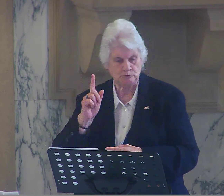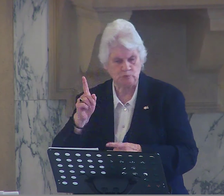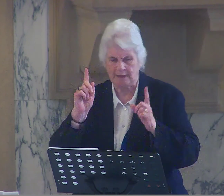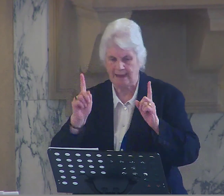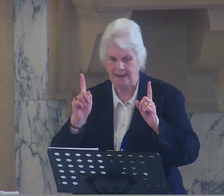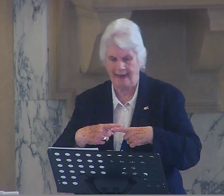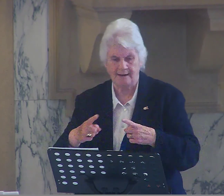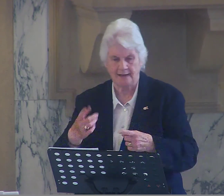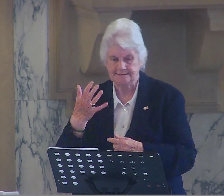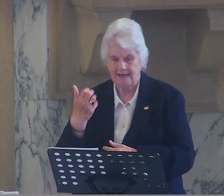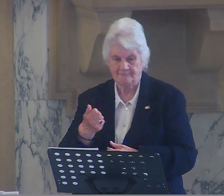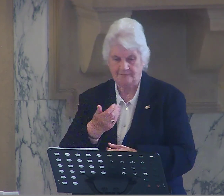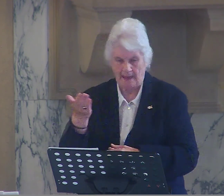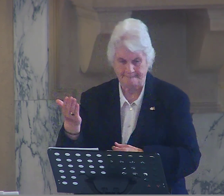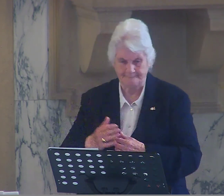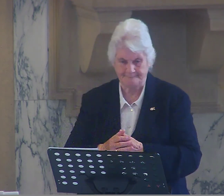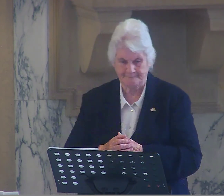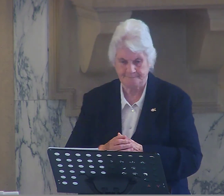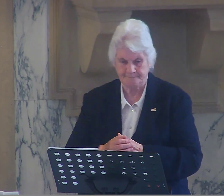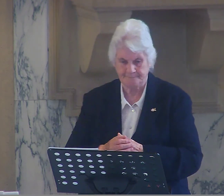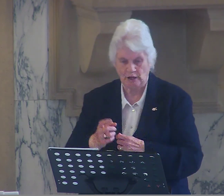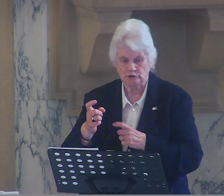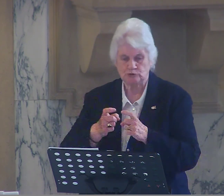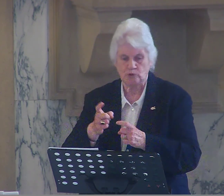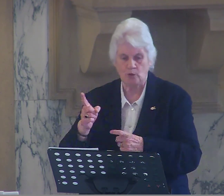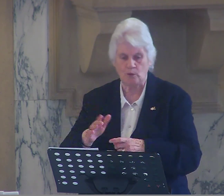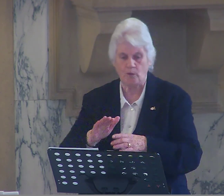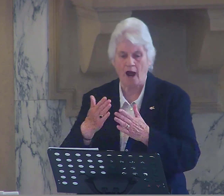You want things, but you cannot have them.